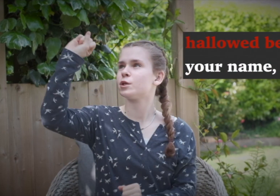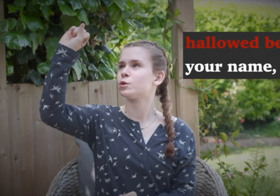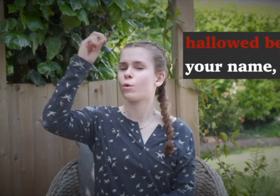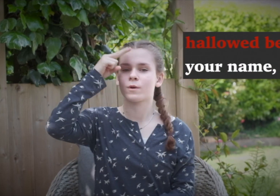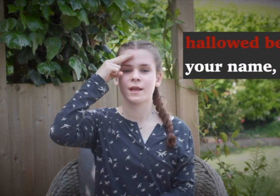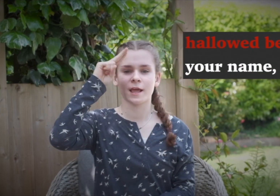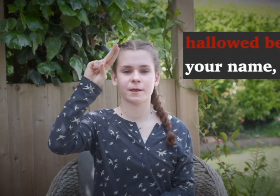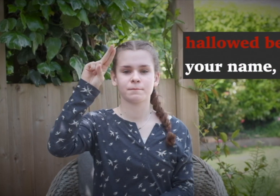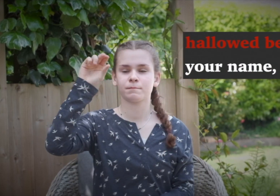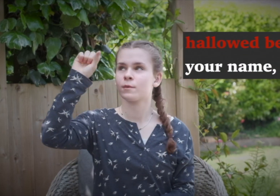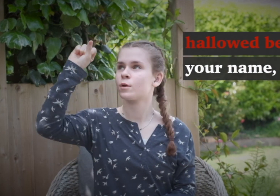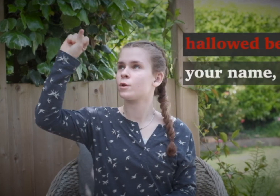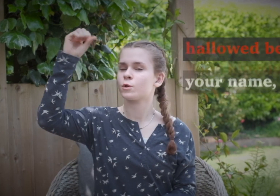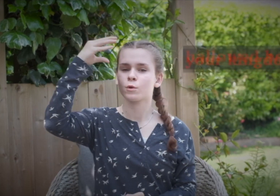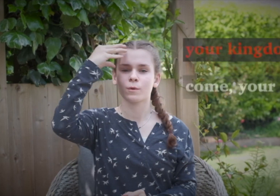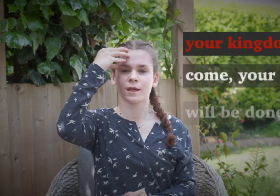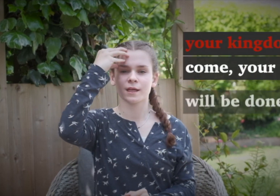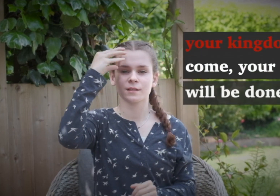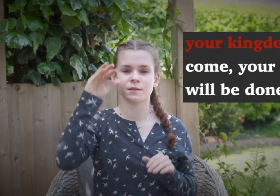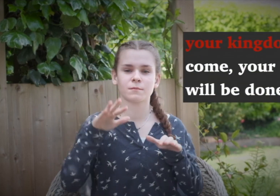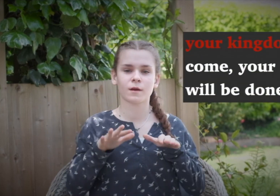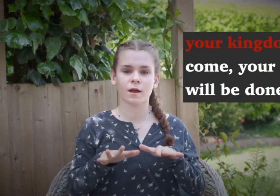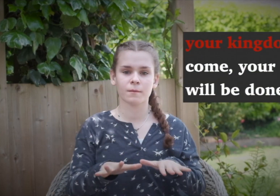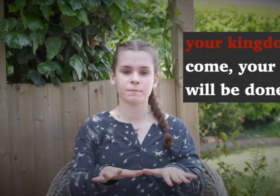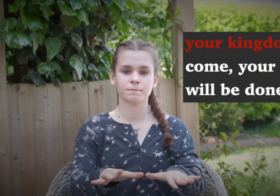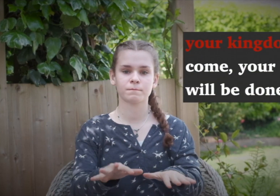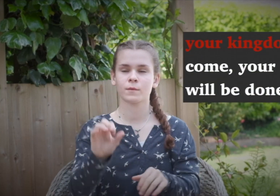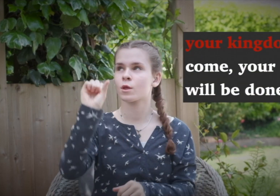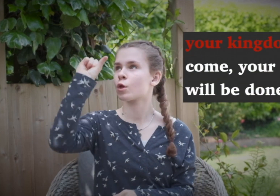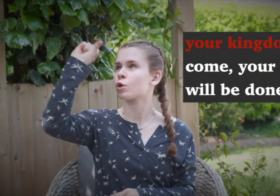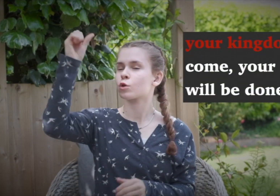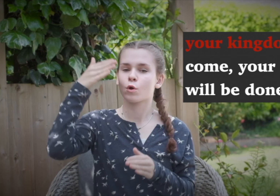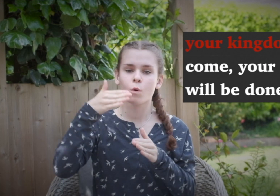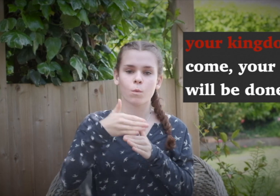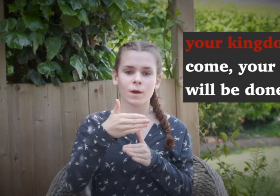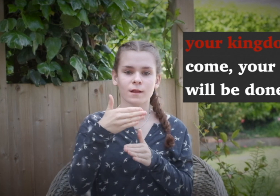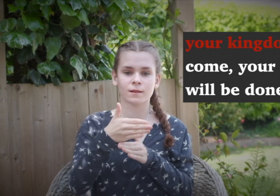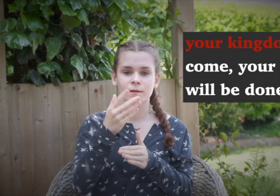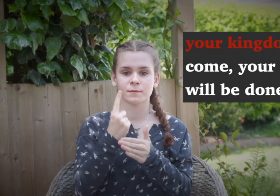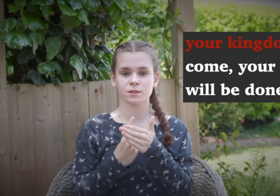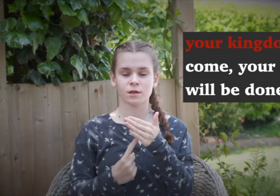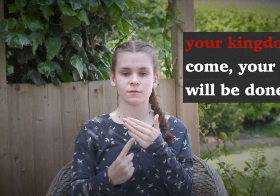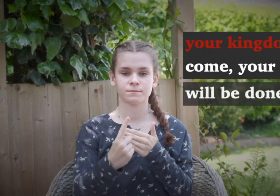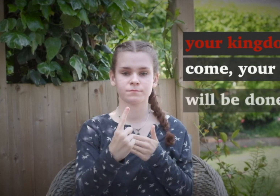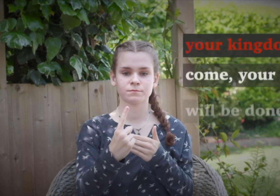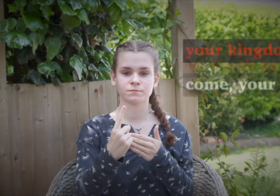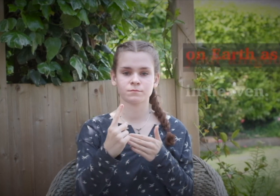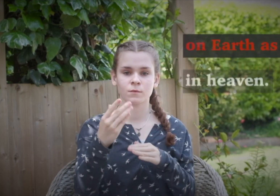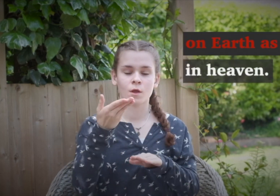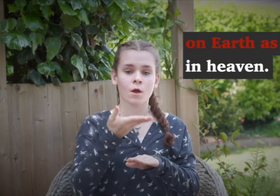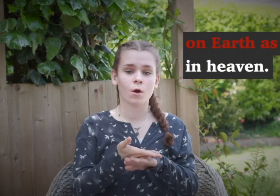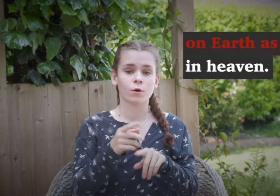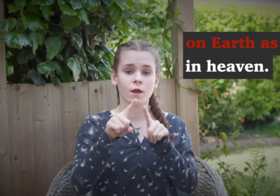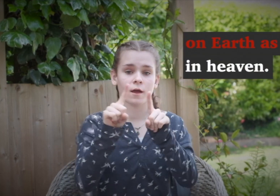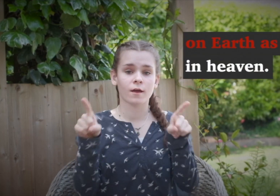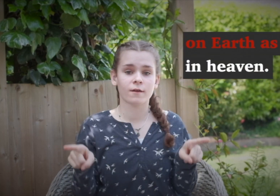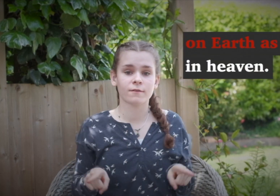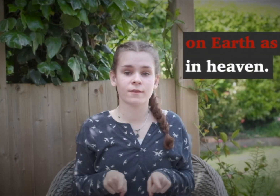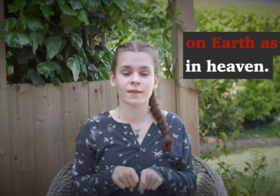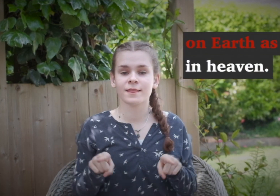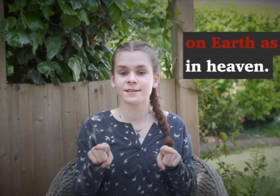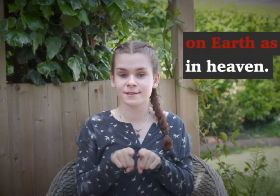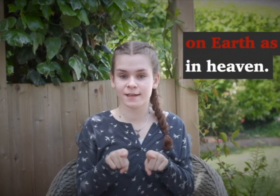hallowed be your name. Your kingdom come, your will be done, on